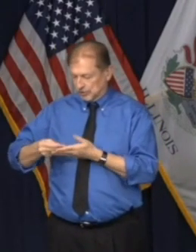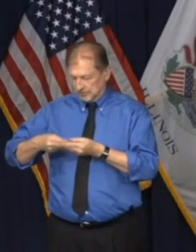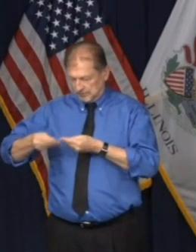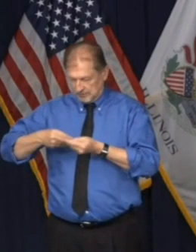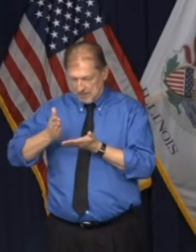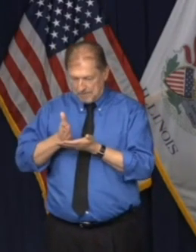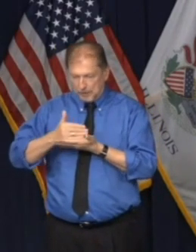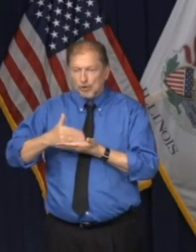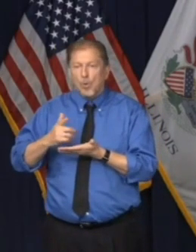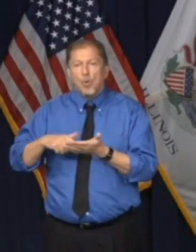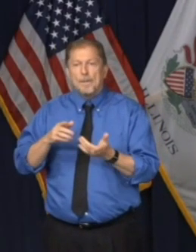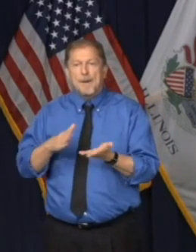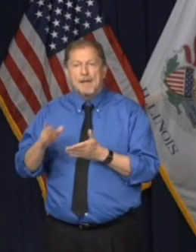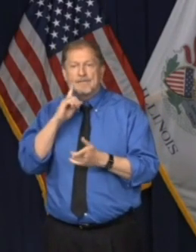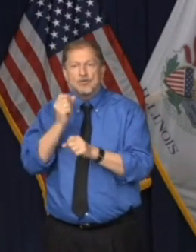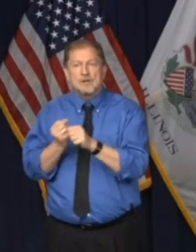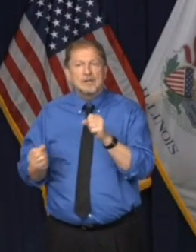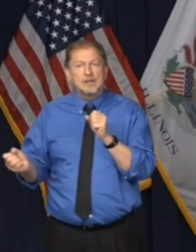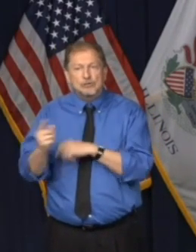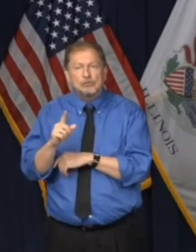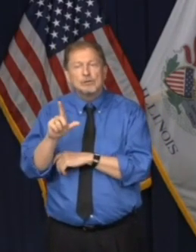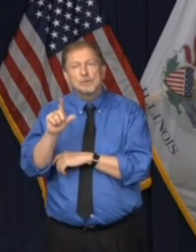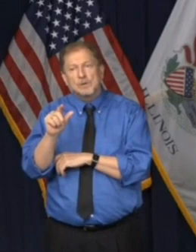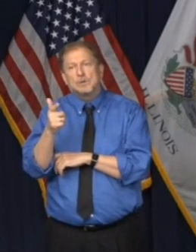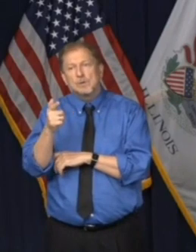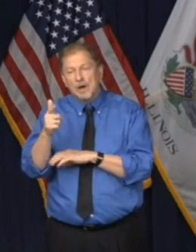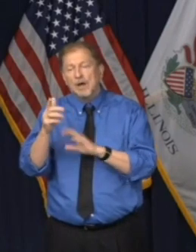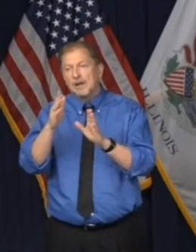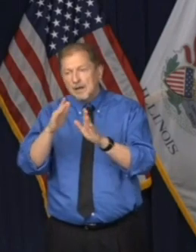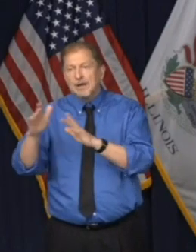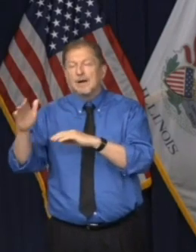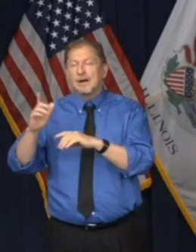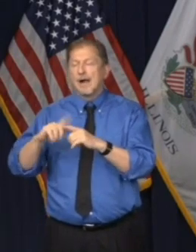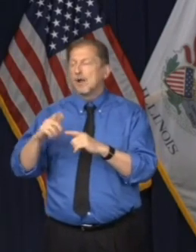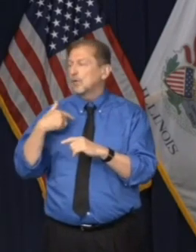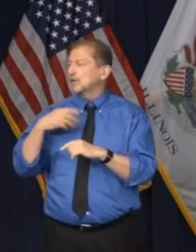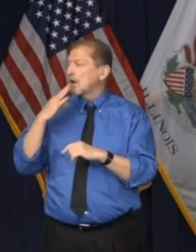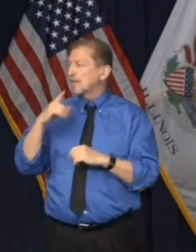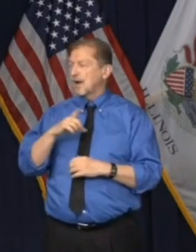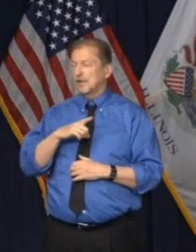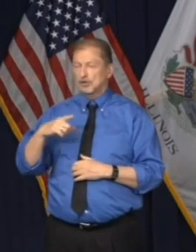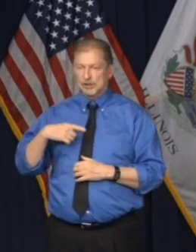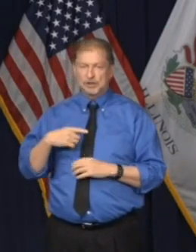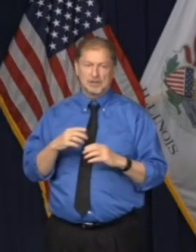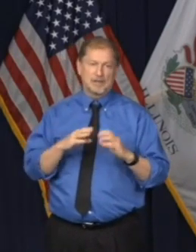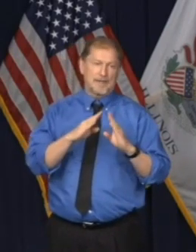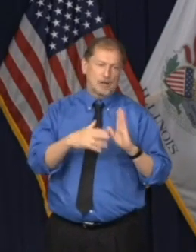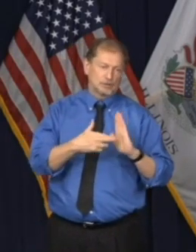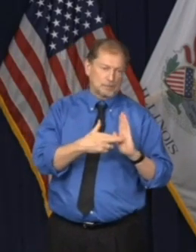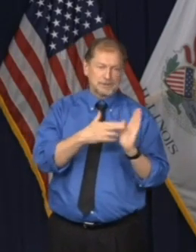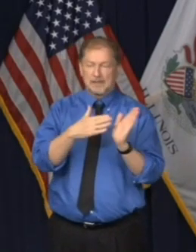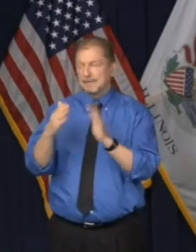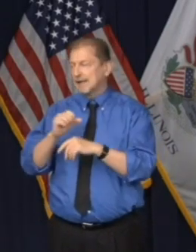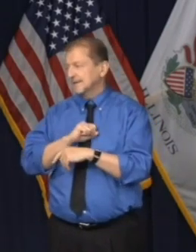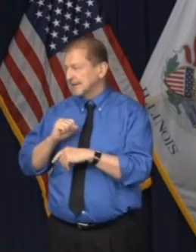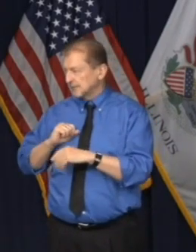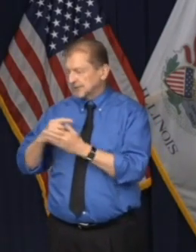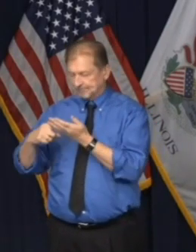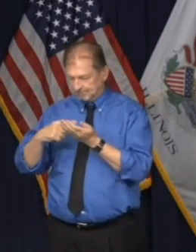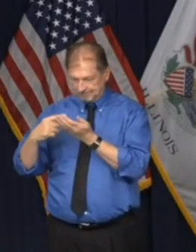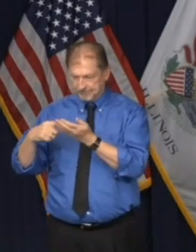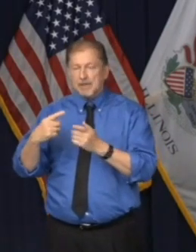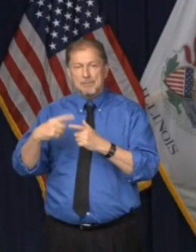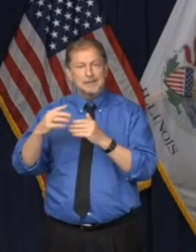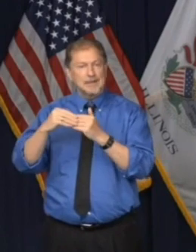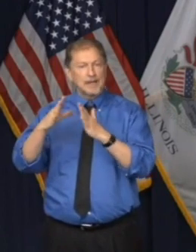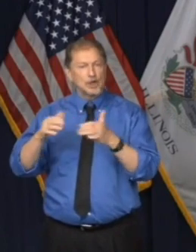sometimes referred to as, representatives who serve on the budget committees of the House and the Senate, as well as the leaders. So